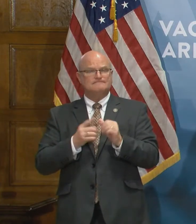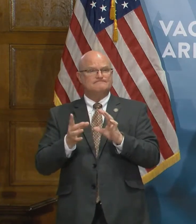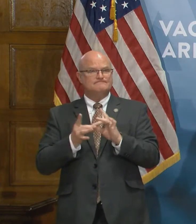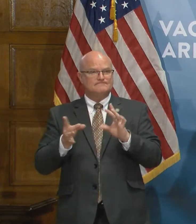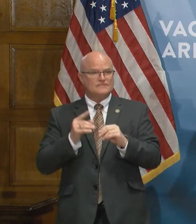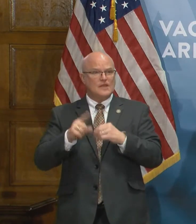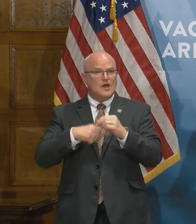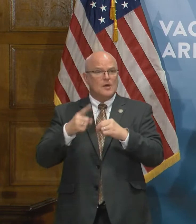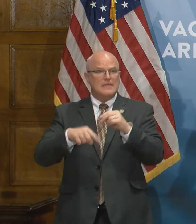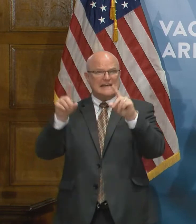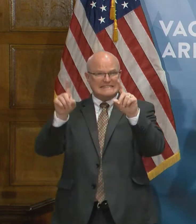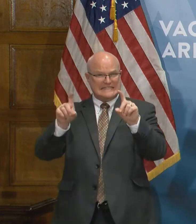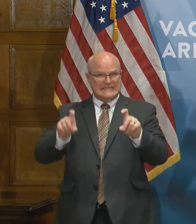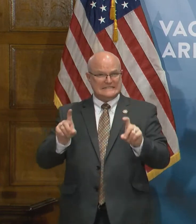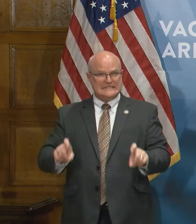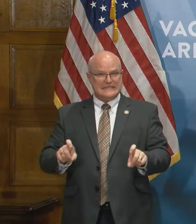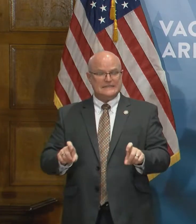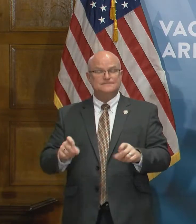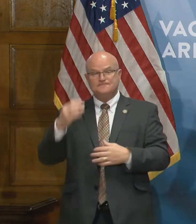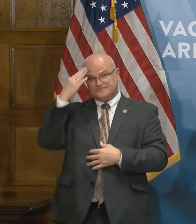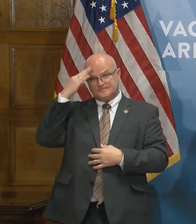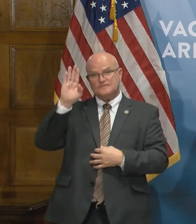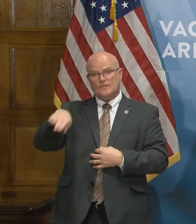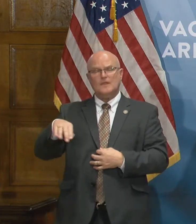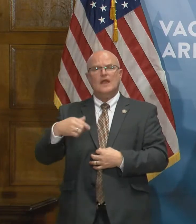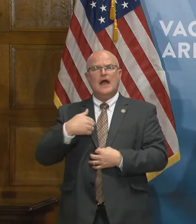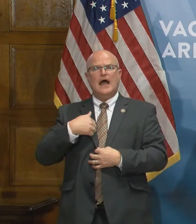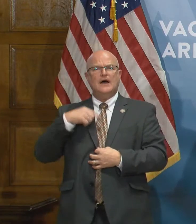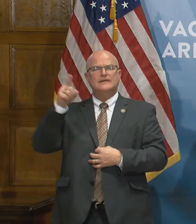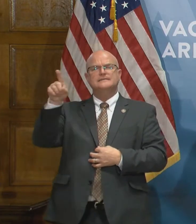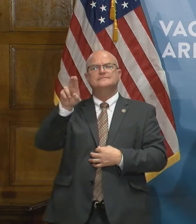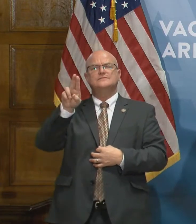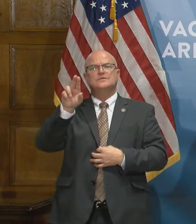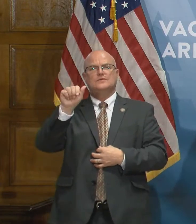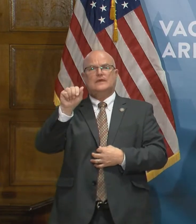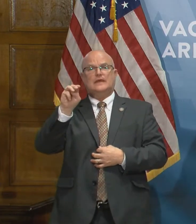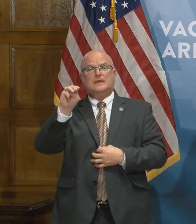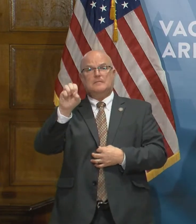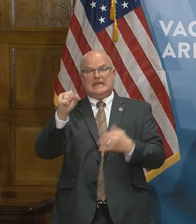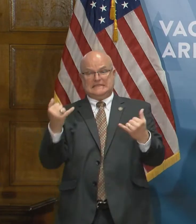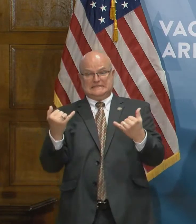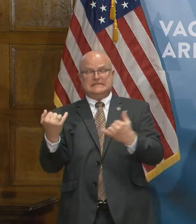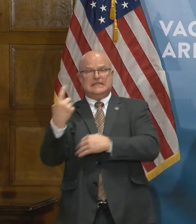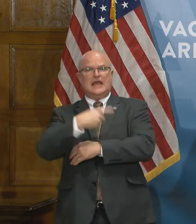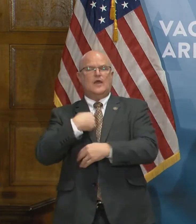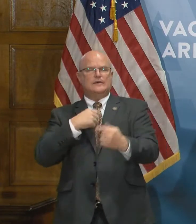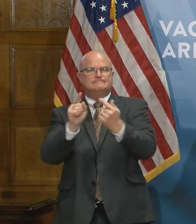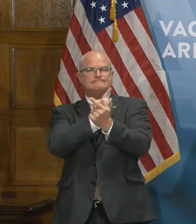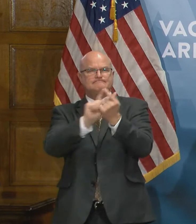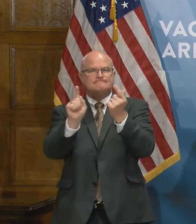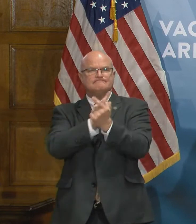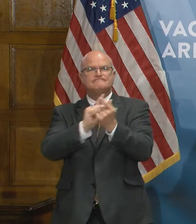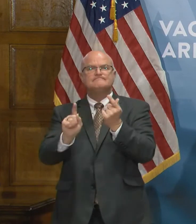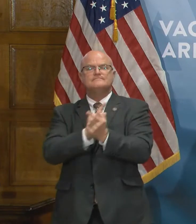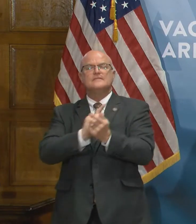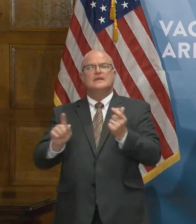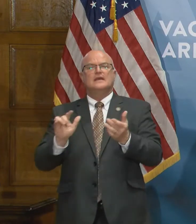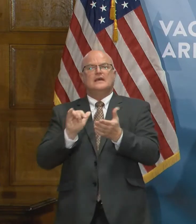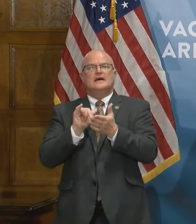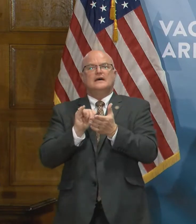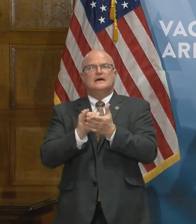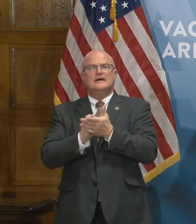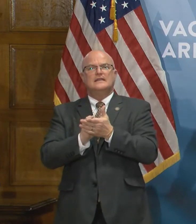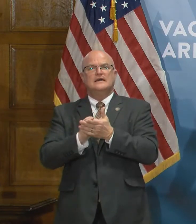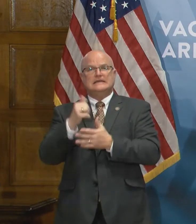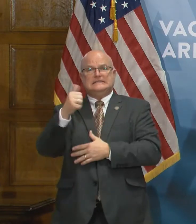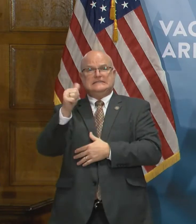comment about testing. As you know, I was out at UAMS today where we greeted the